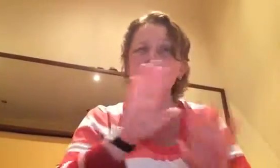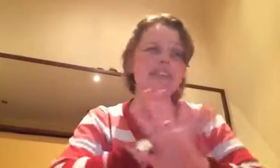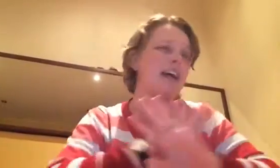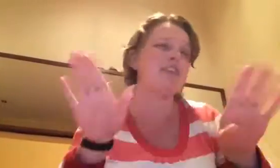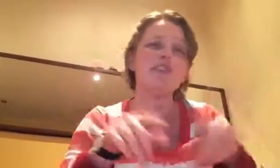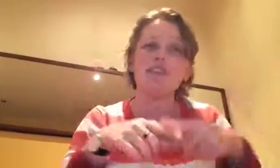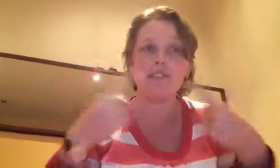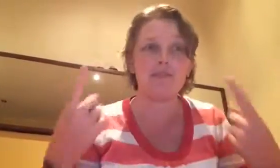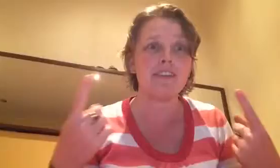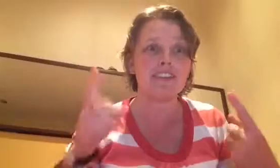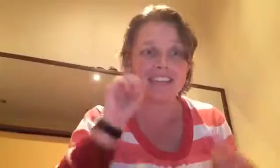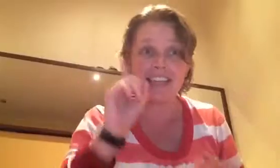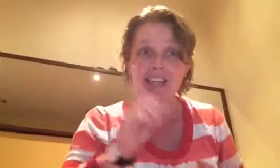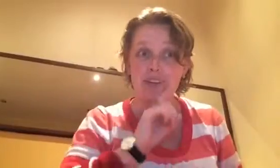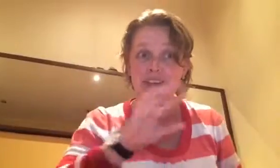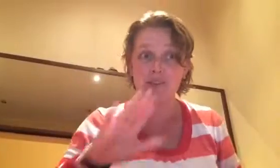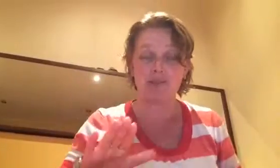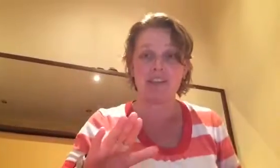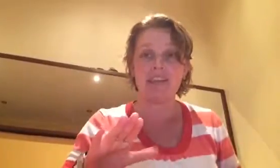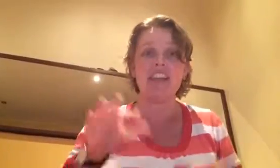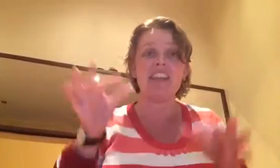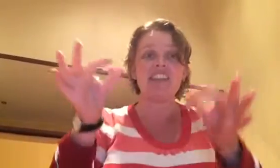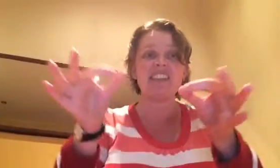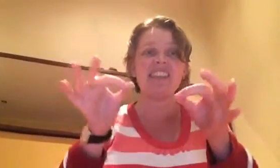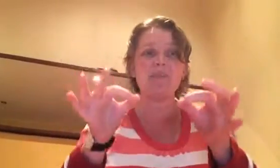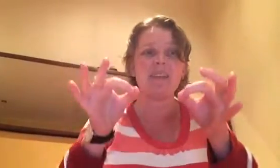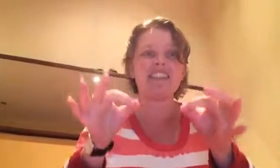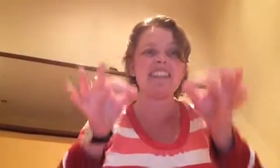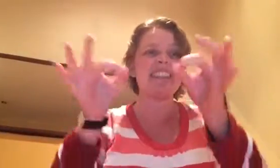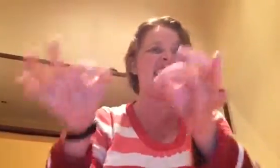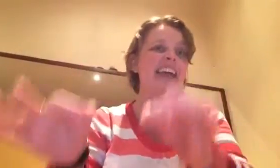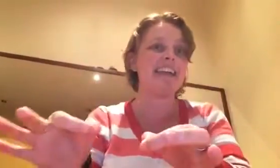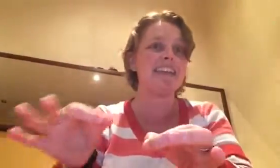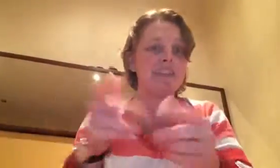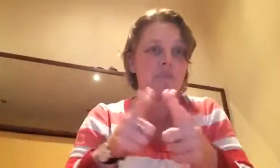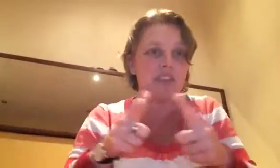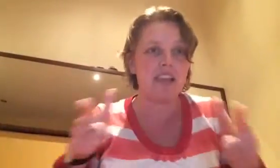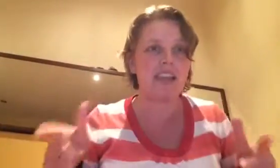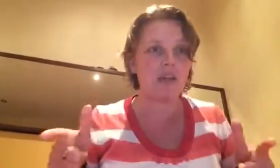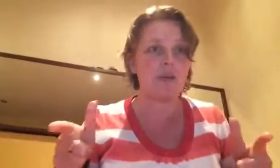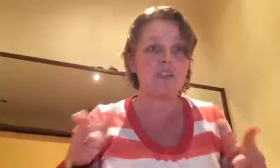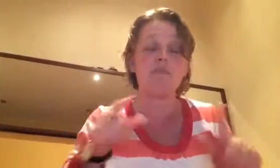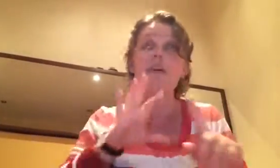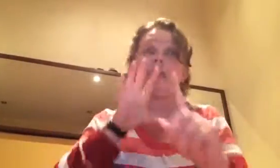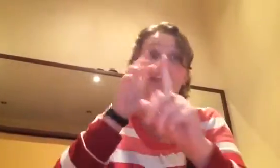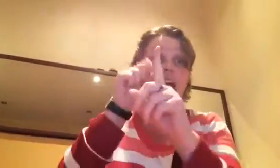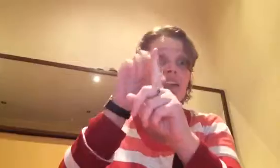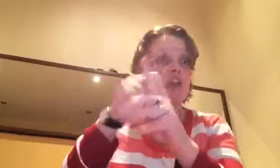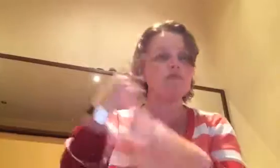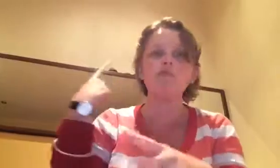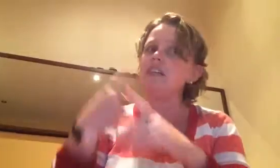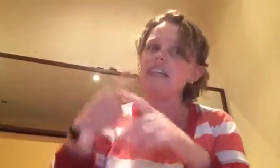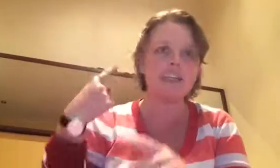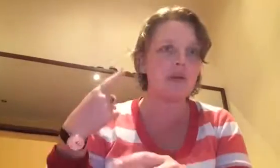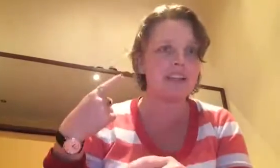children are no different to hearing children. They're just a little bit delayed with their language, but they catch up really